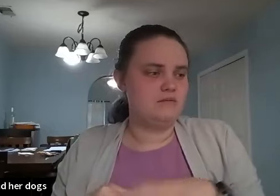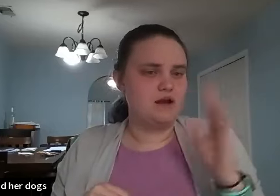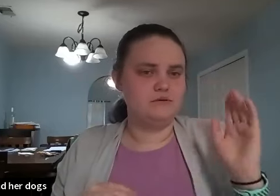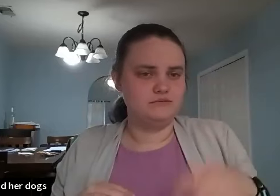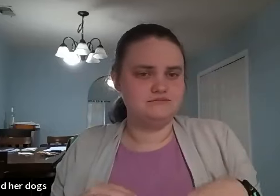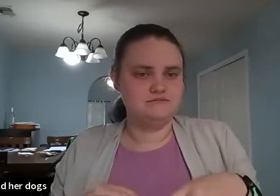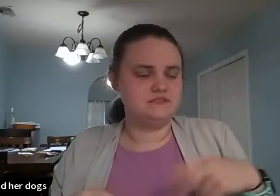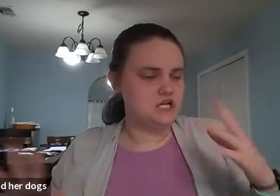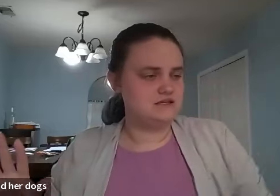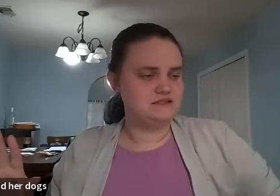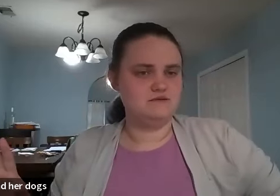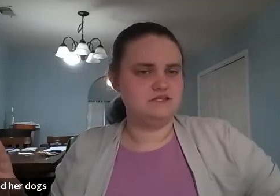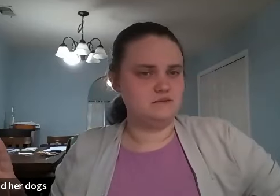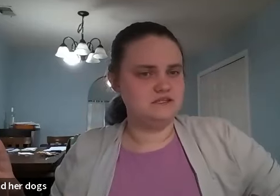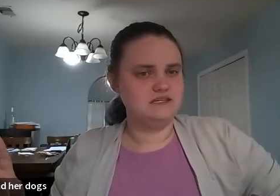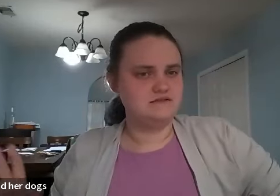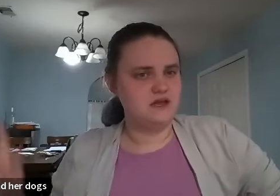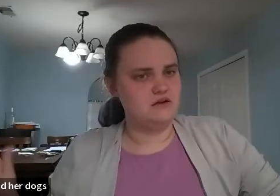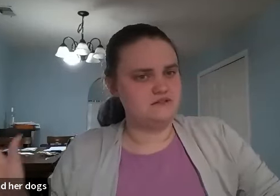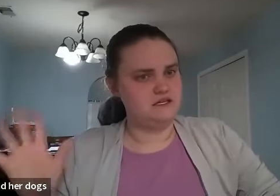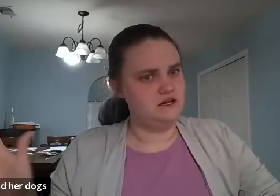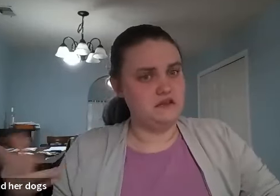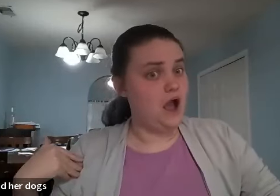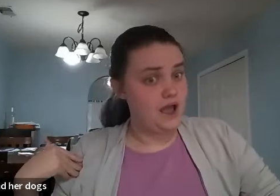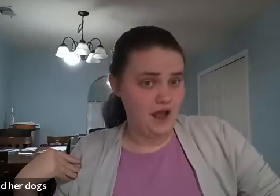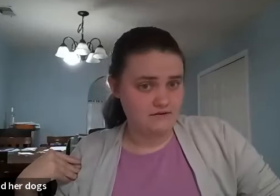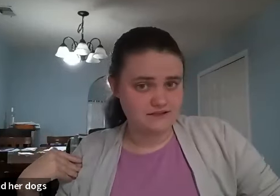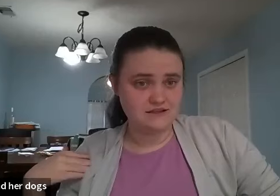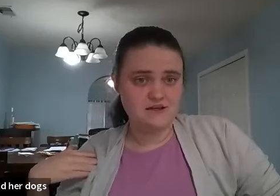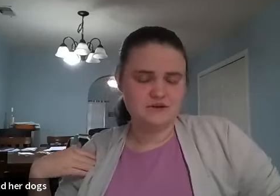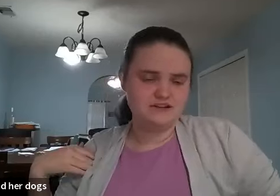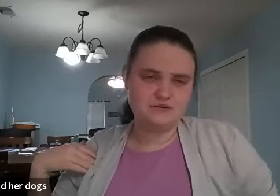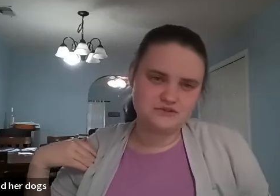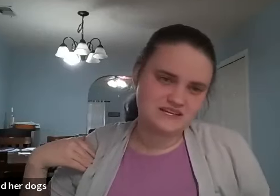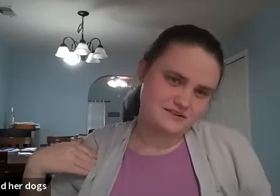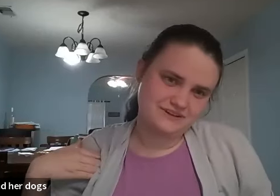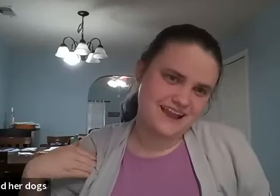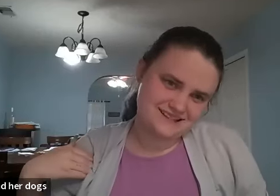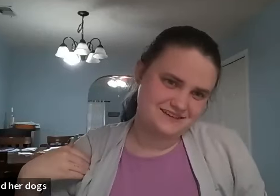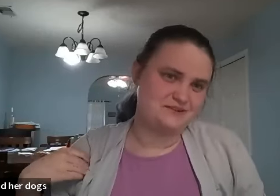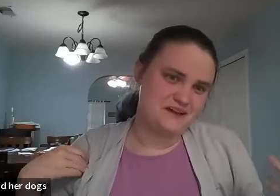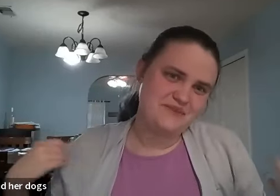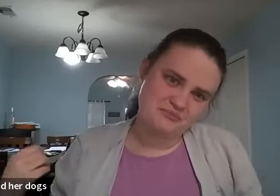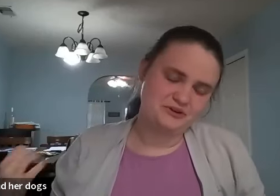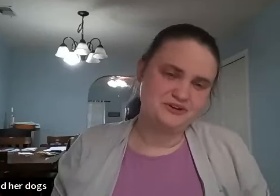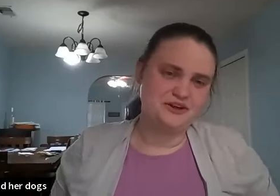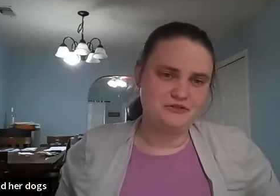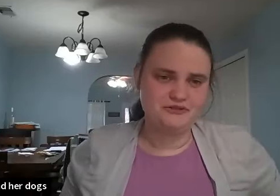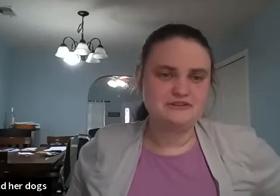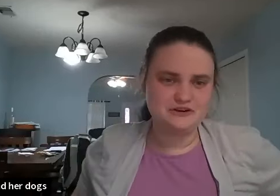I will check and see with someone, see if they have seen anything. I haven't, but also most kids aren't really asking for a lot of pepper. You know, they're third